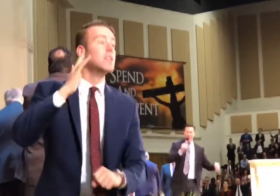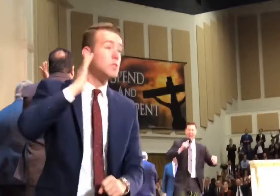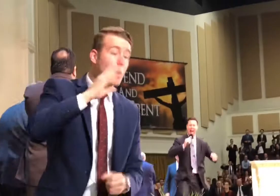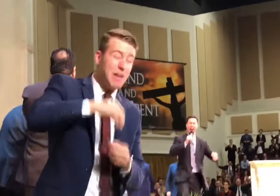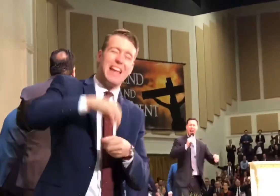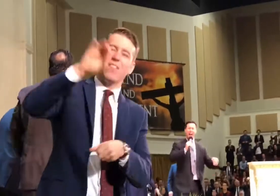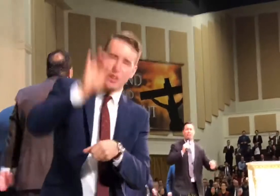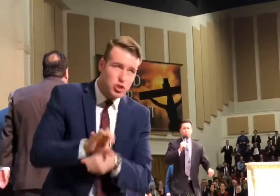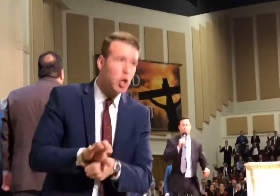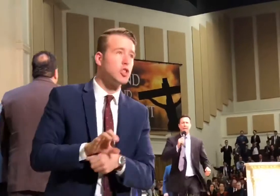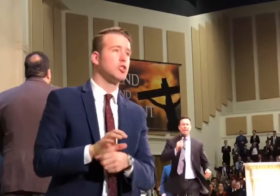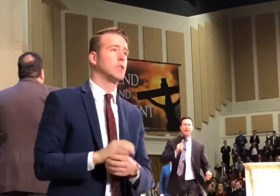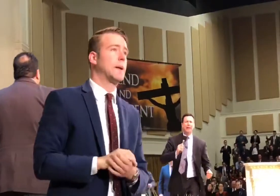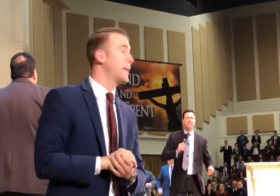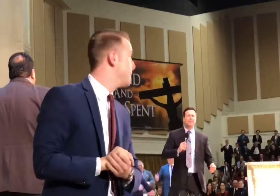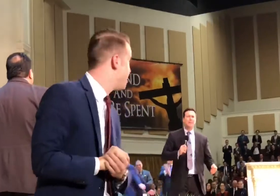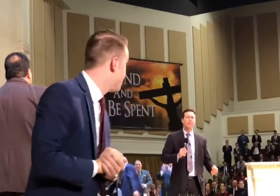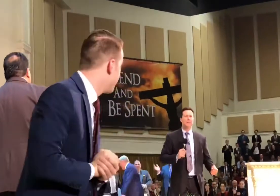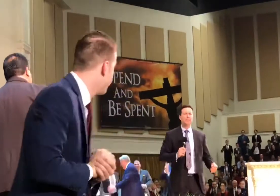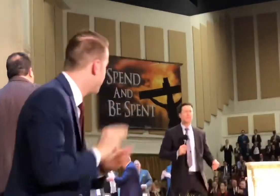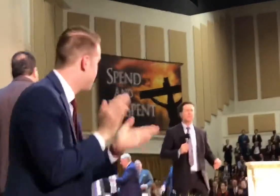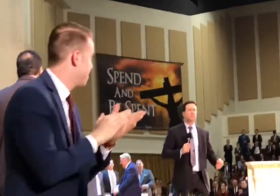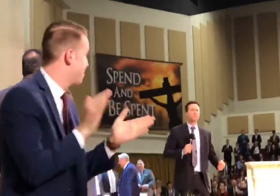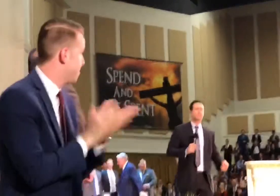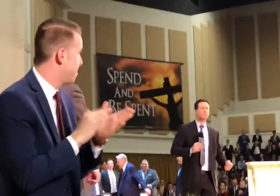the church.